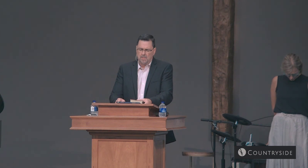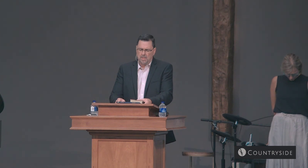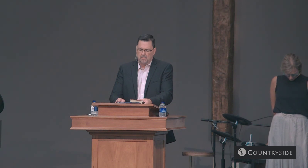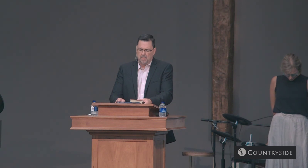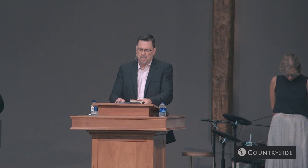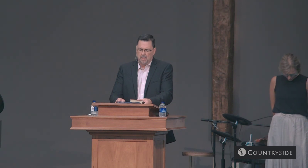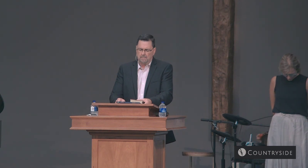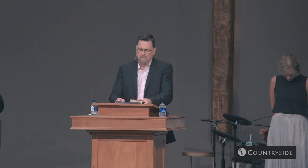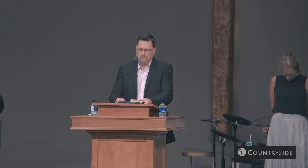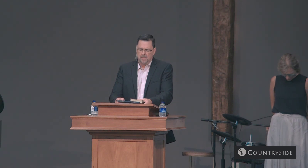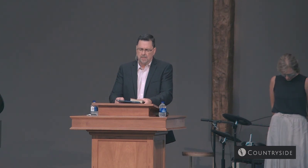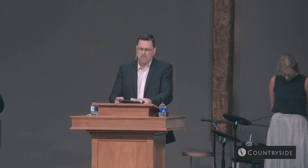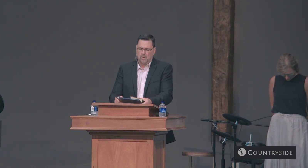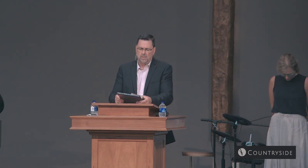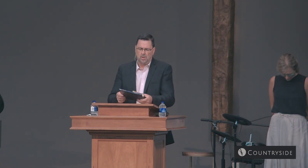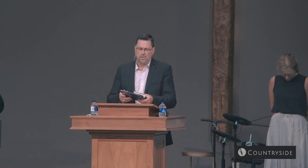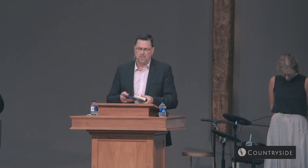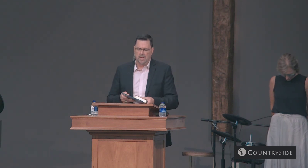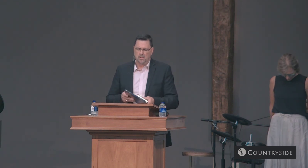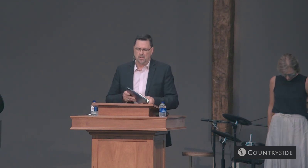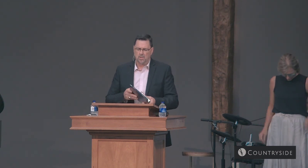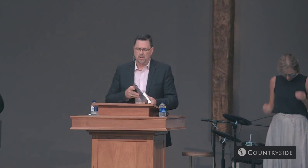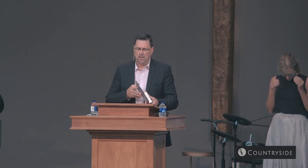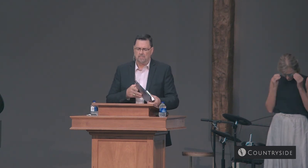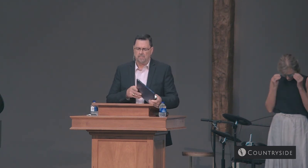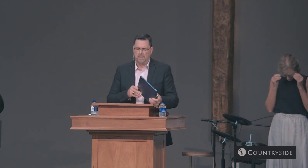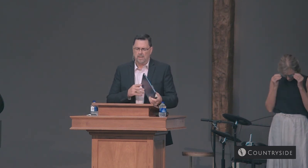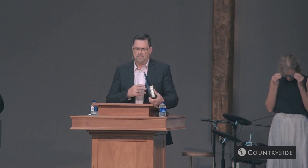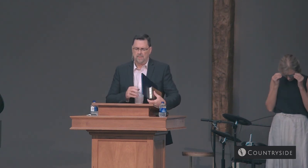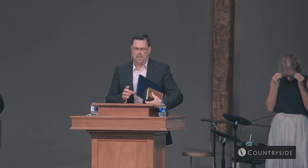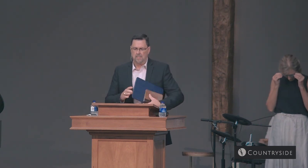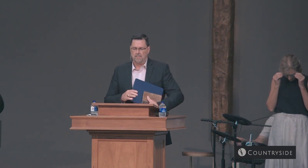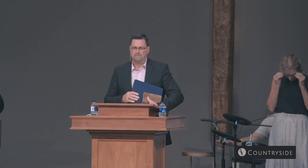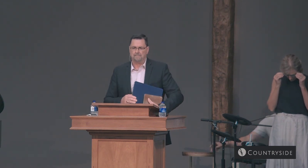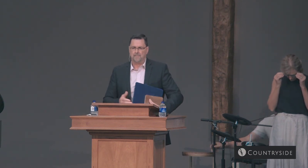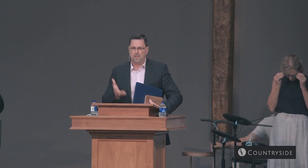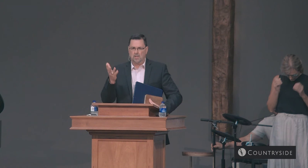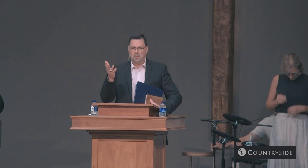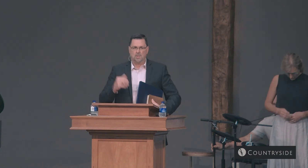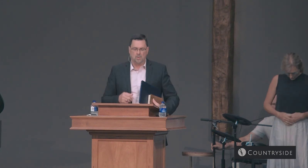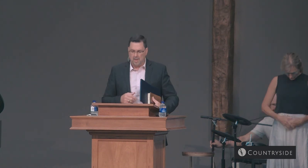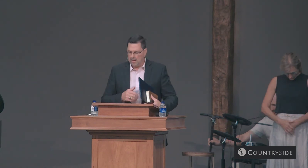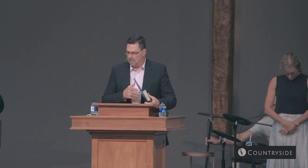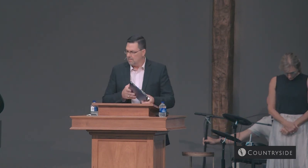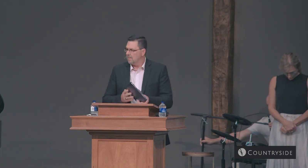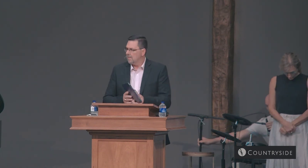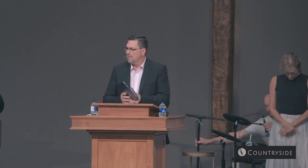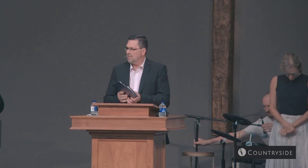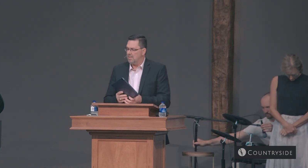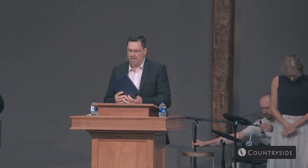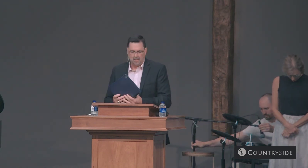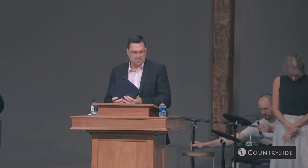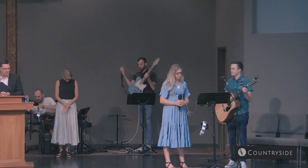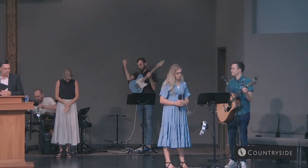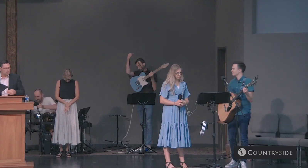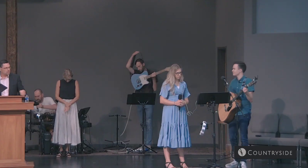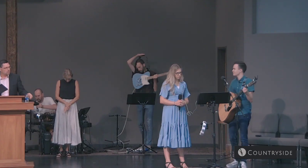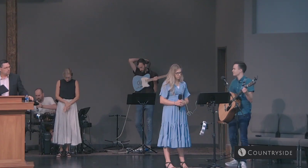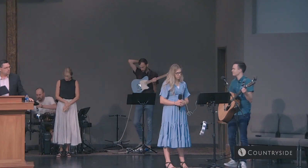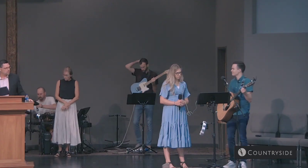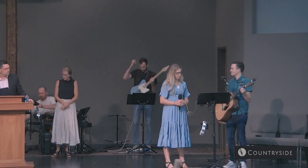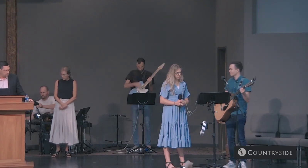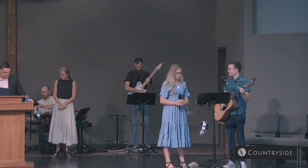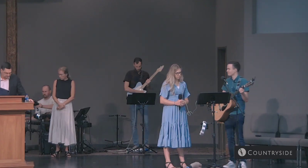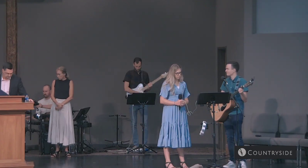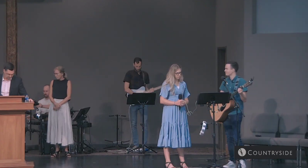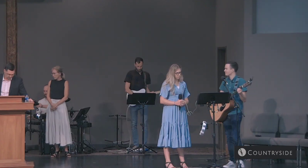and be saved today. We ask all these things in your name. Amen. You may stand and we'll continue